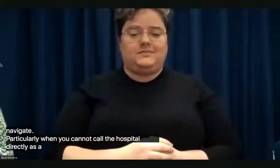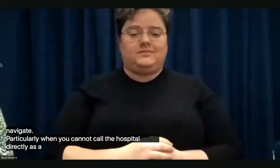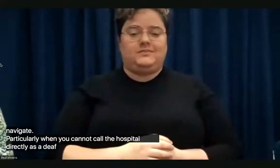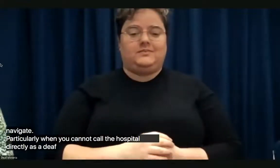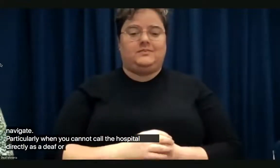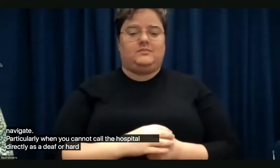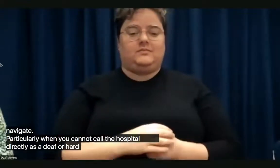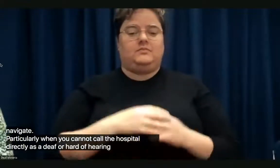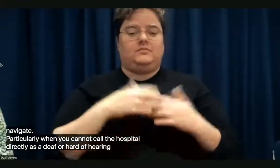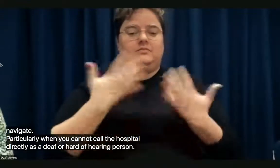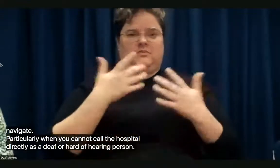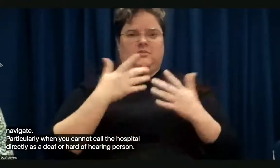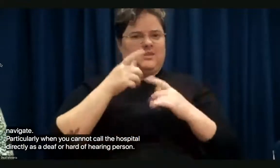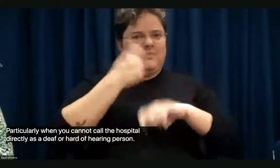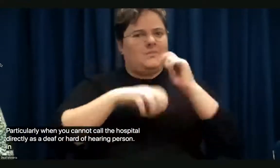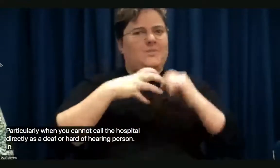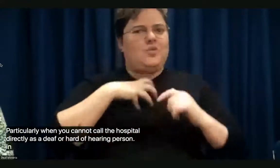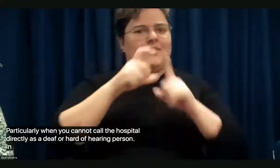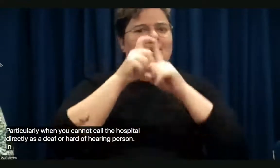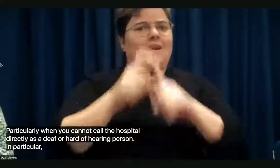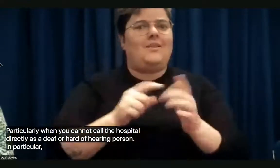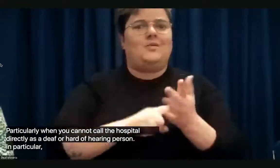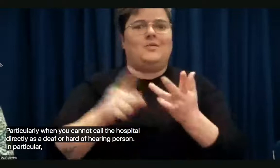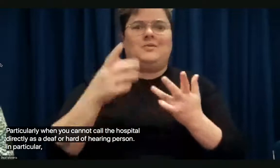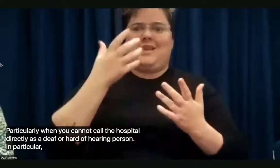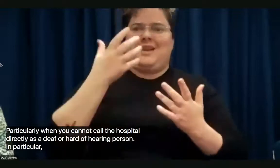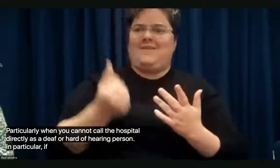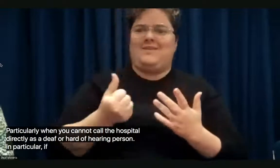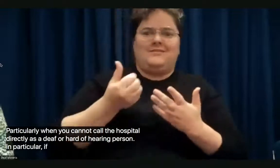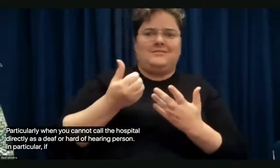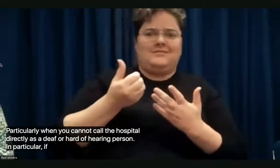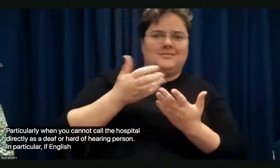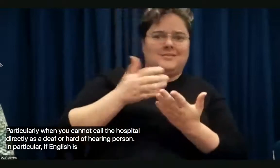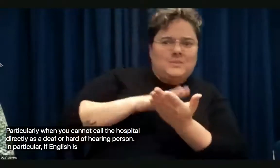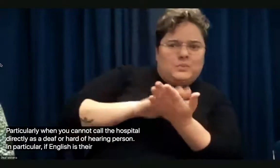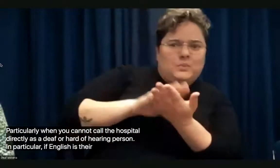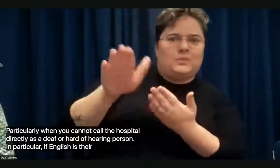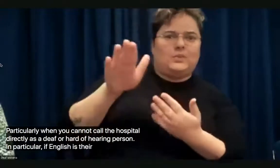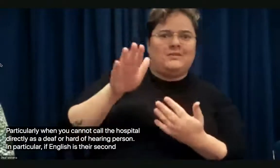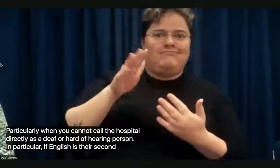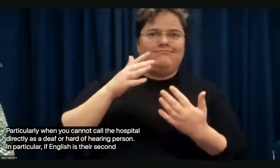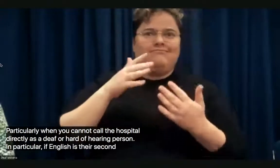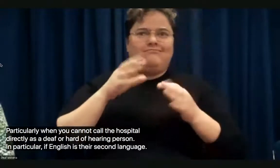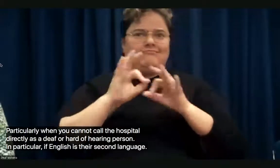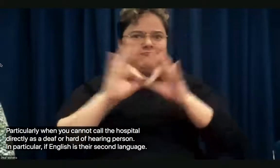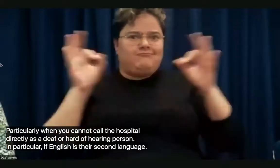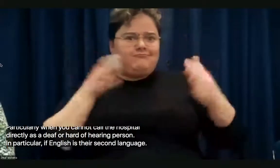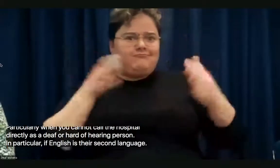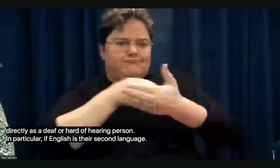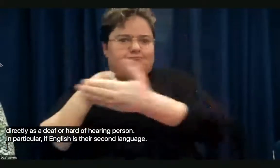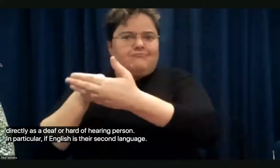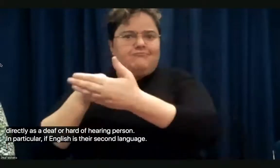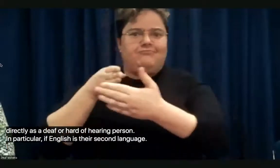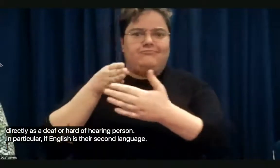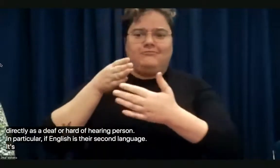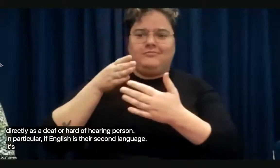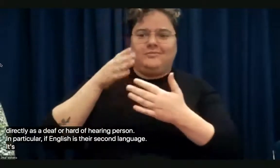is their second language. It's becoming increasingly difficult to find